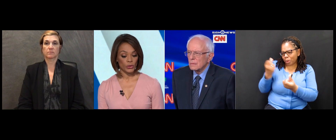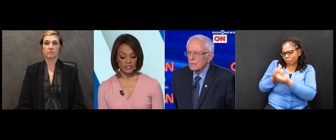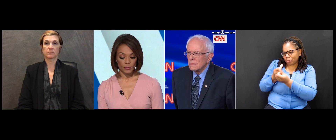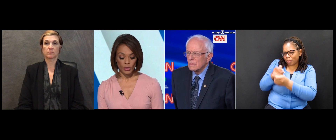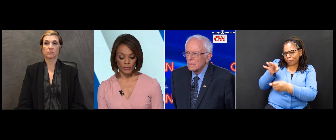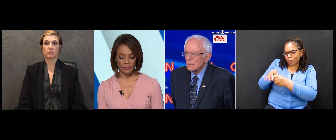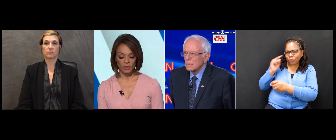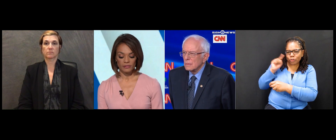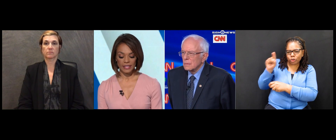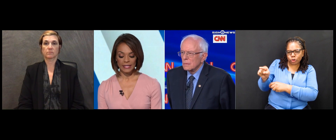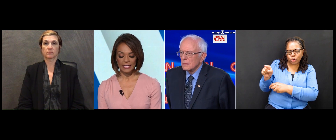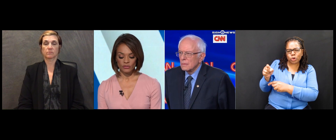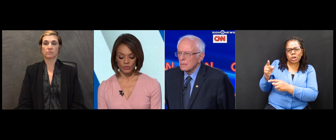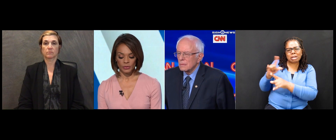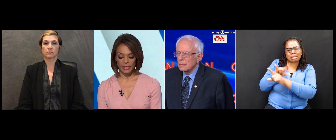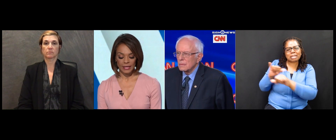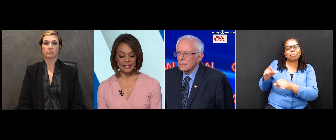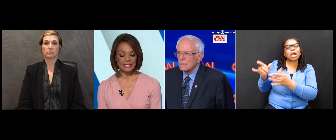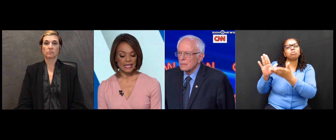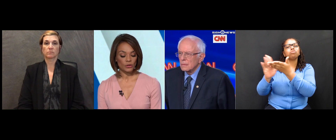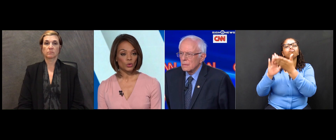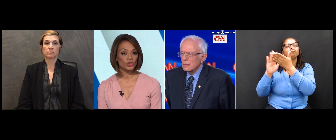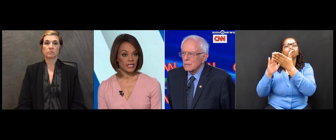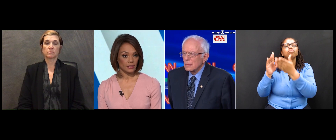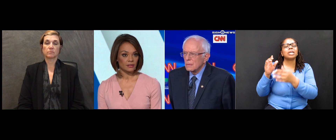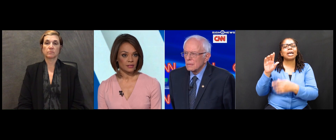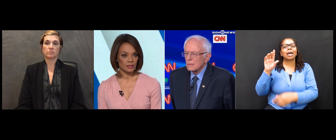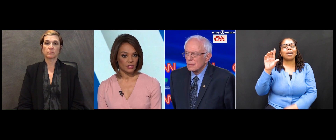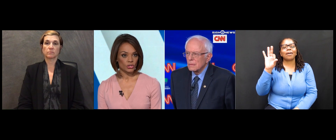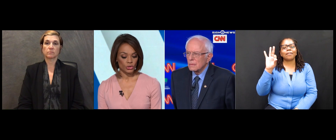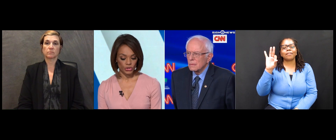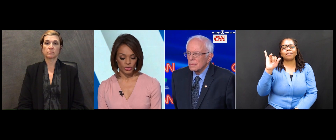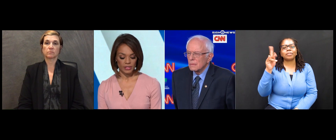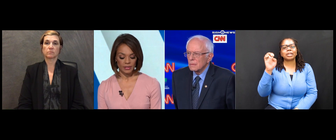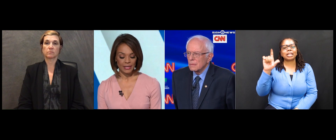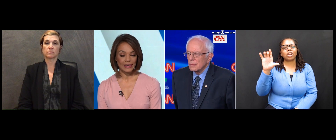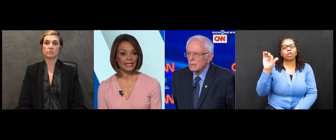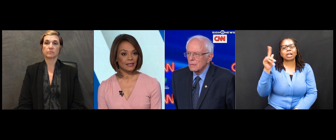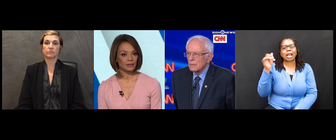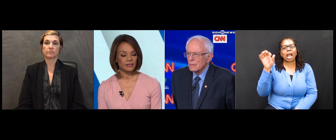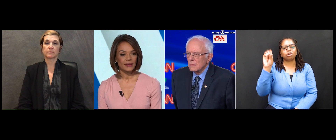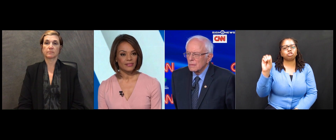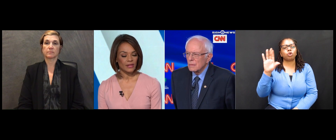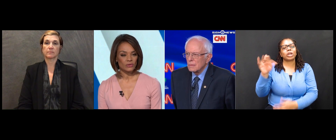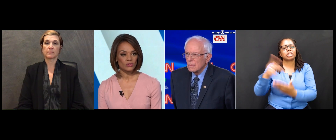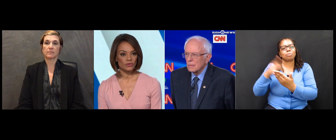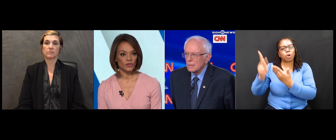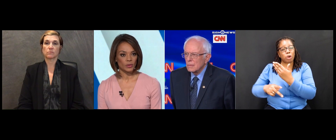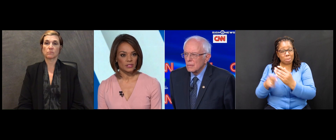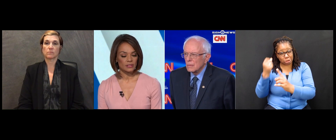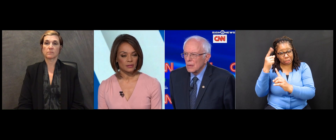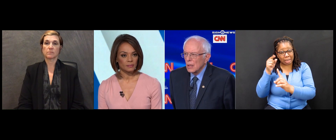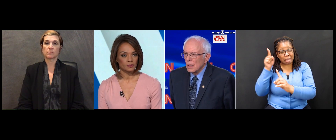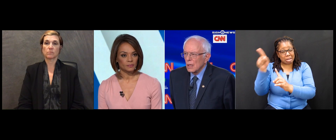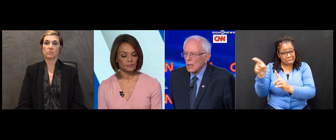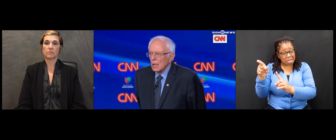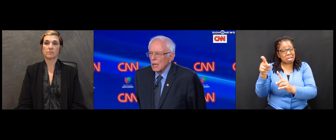you praise a program of Fidel Castro, a dictator who jailed, tortured, and killed thousands of